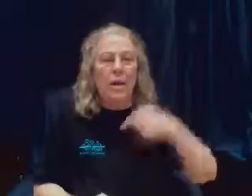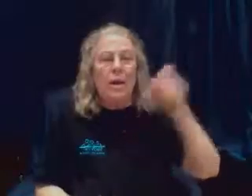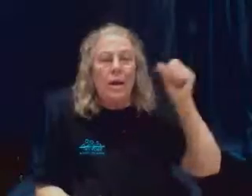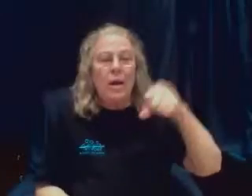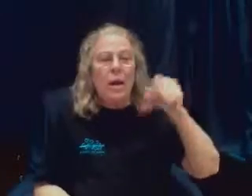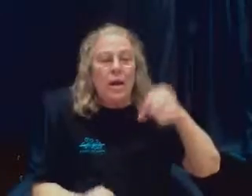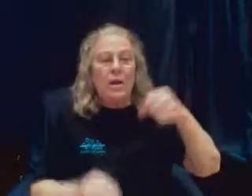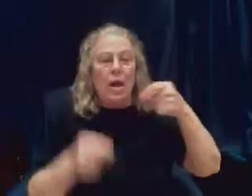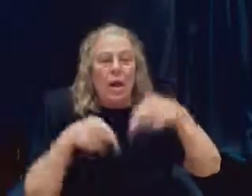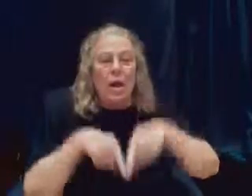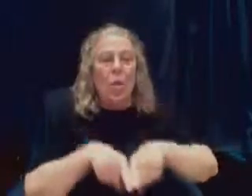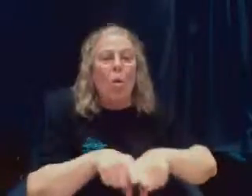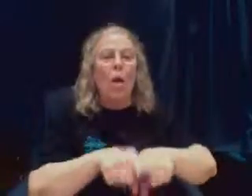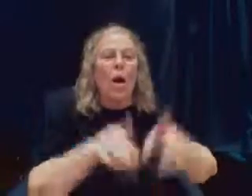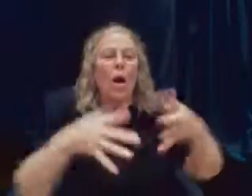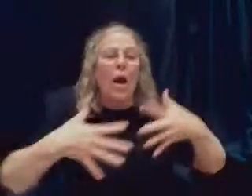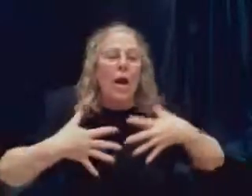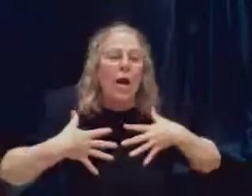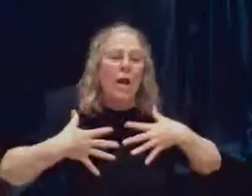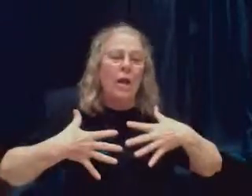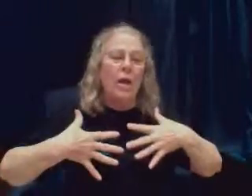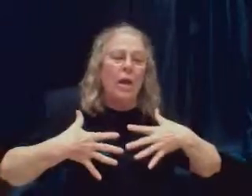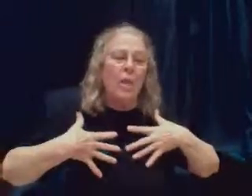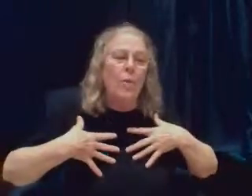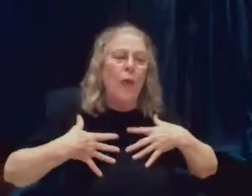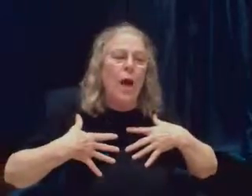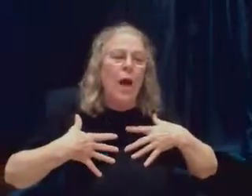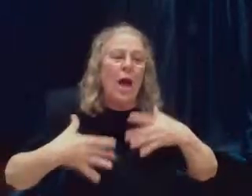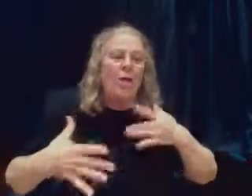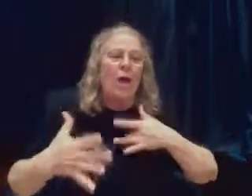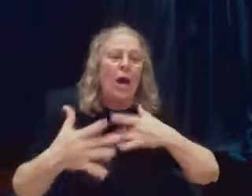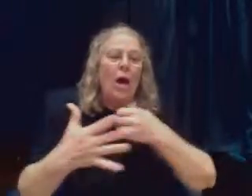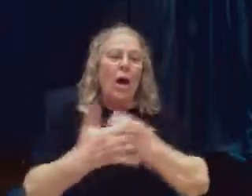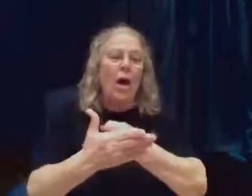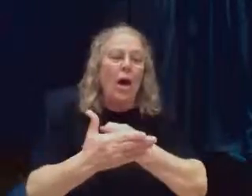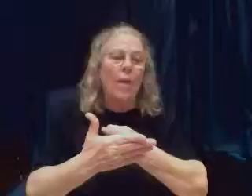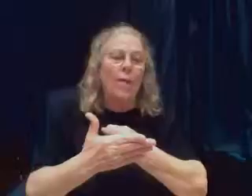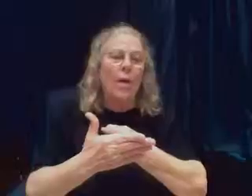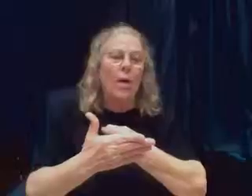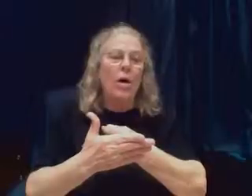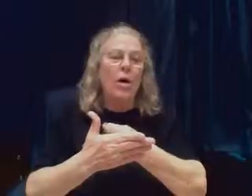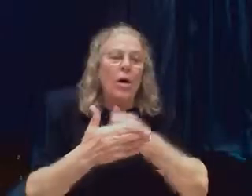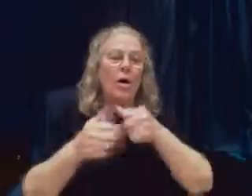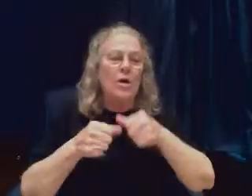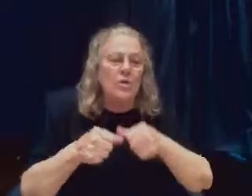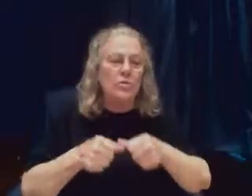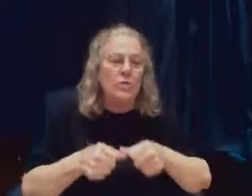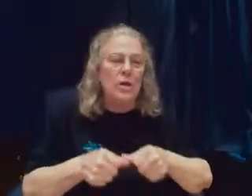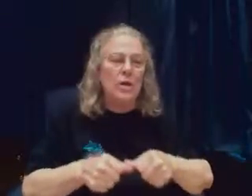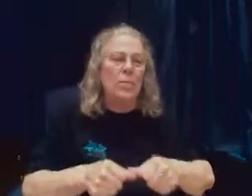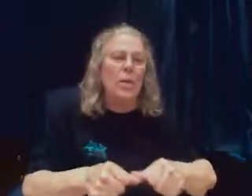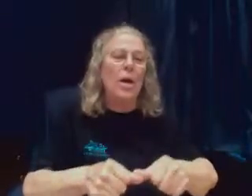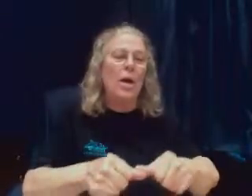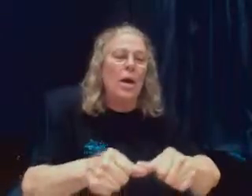me. Yea, while a breath, a pulse